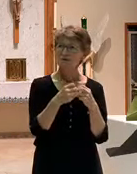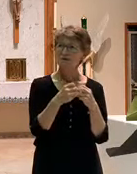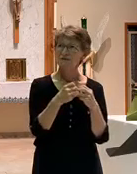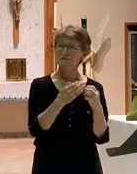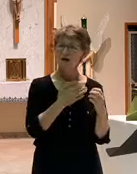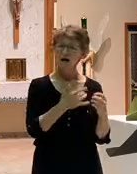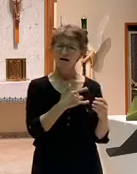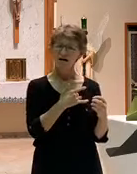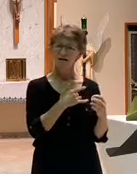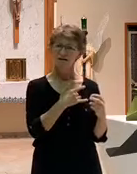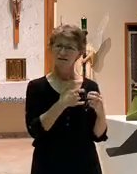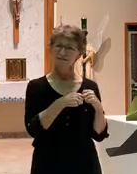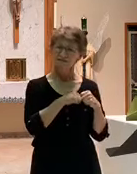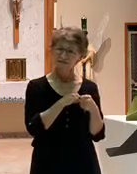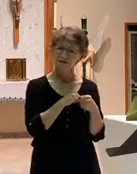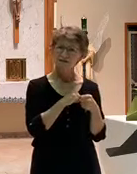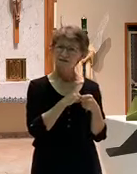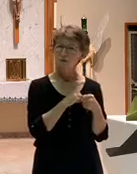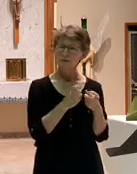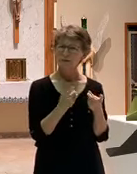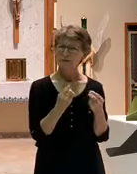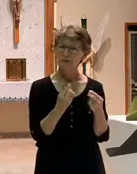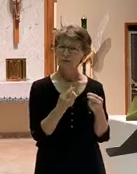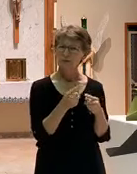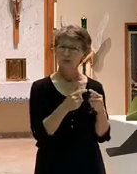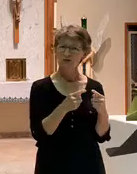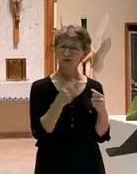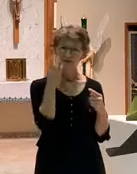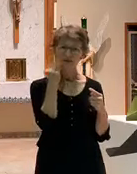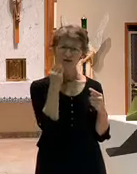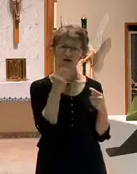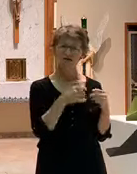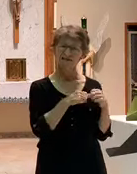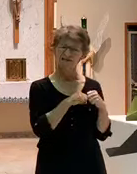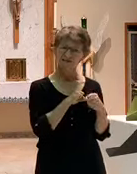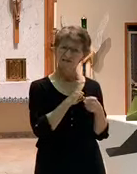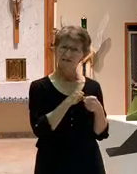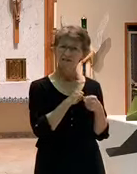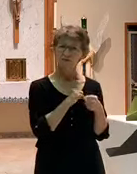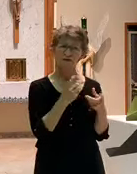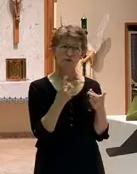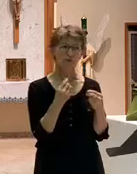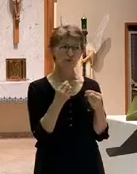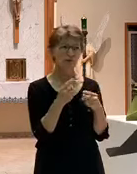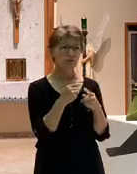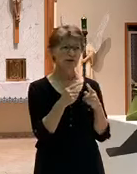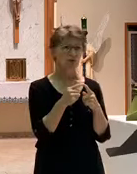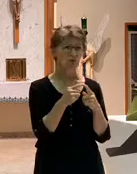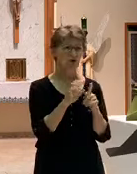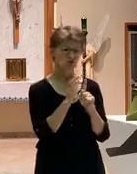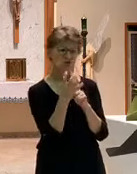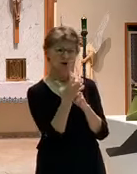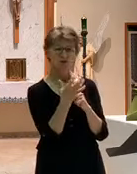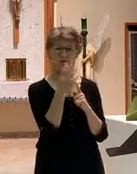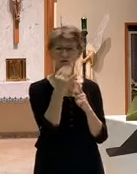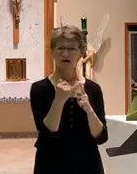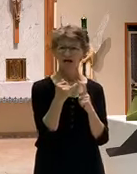heart? What do you do when you're experiencing the evil of the world? What do you do when you're surrounded by the